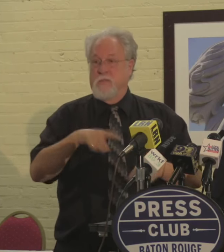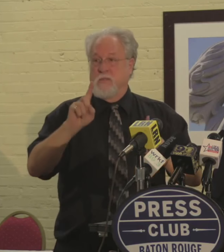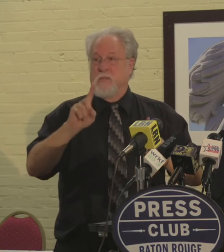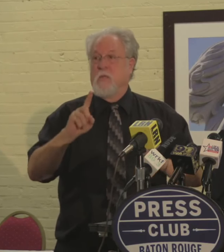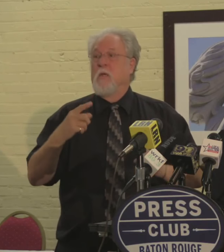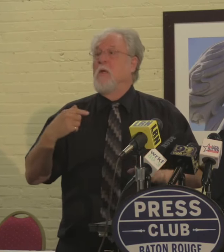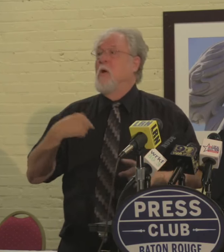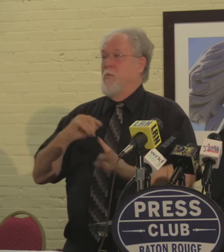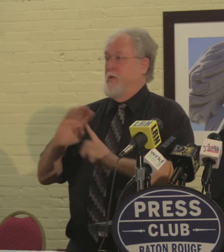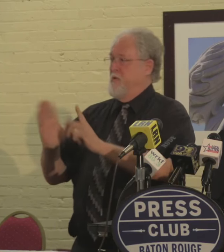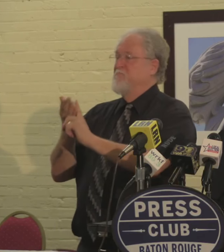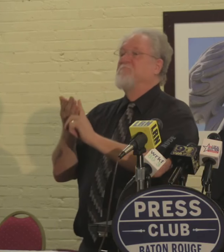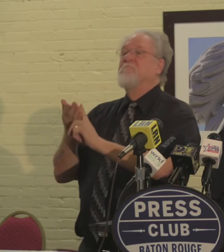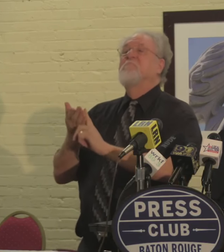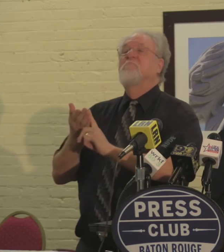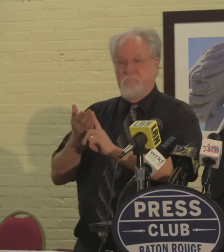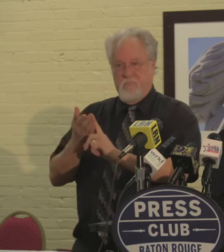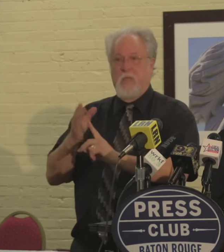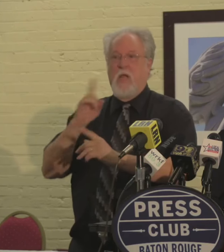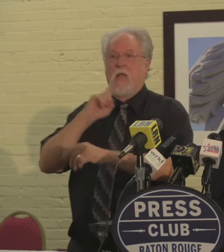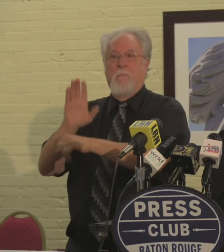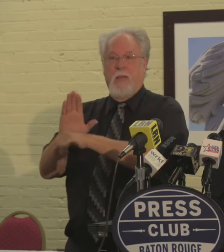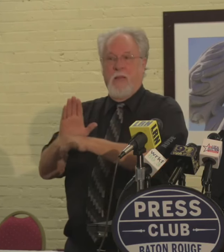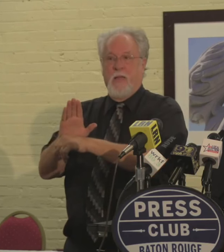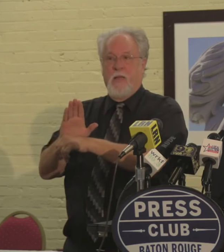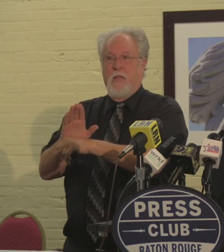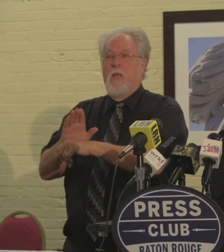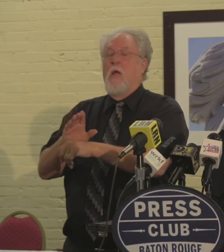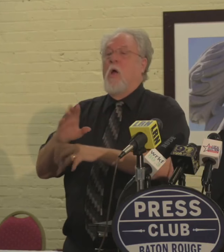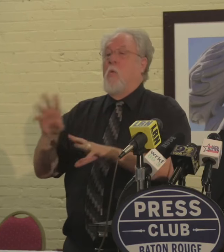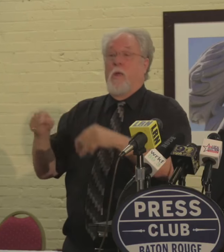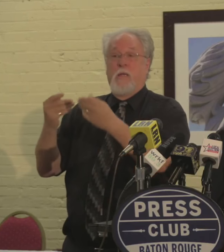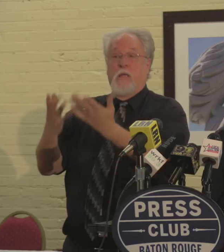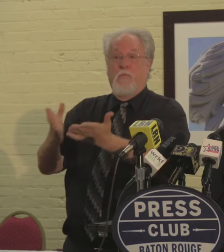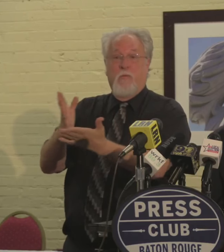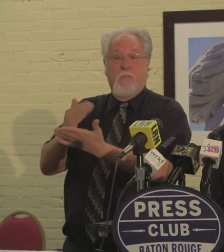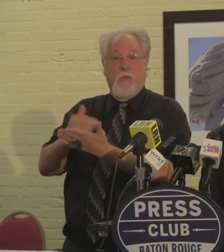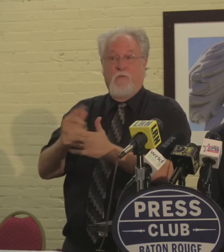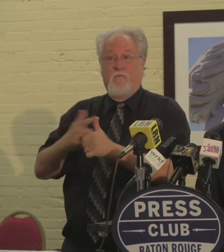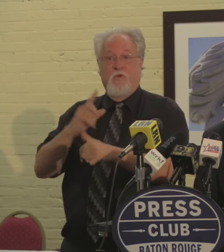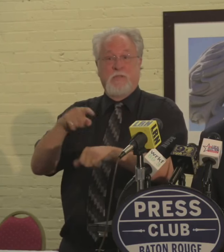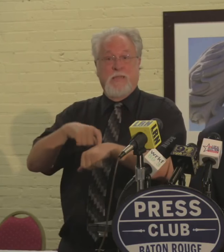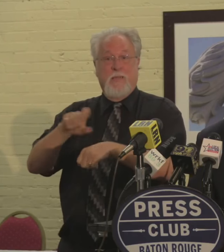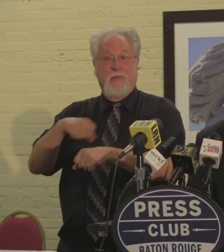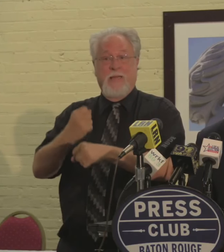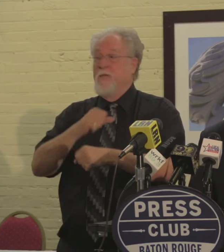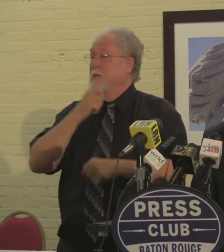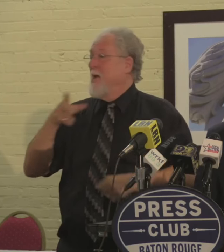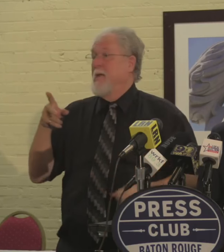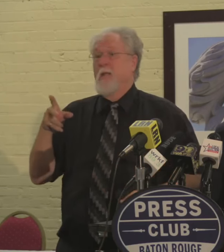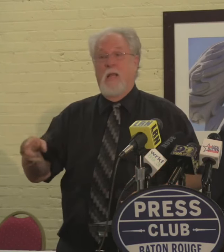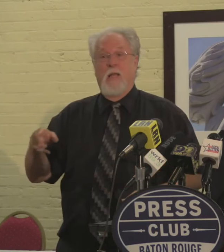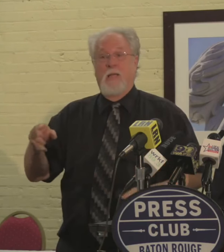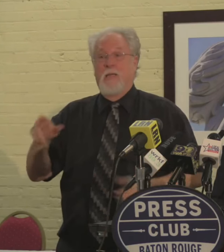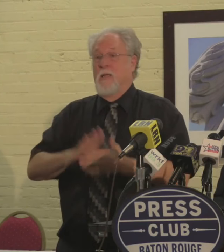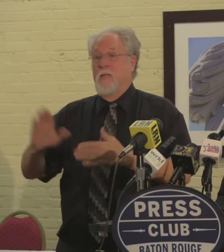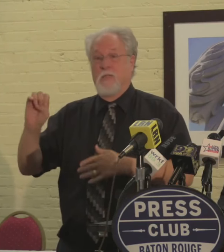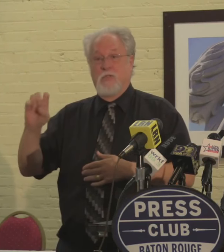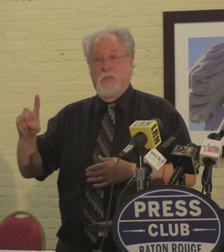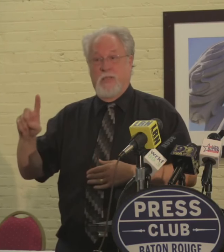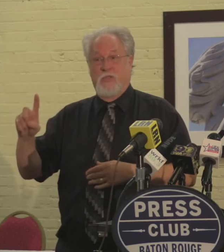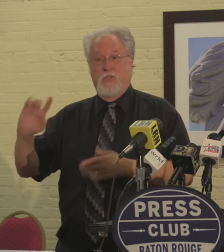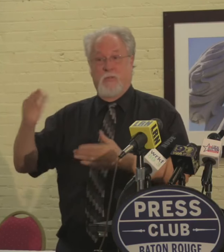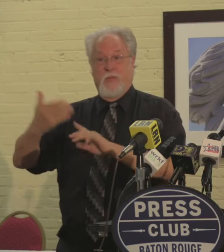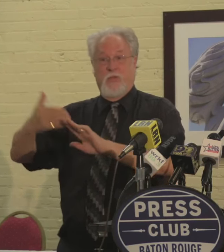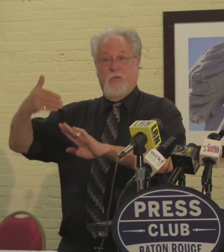were able to convince them that we were committed. We delivered on a budget for the first time in 10 years, did not cut higher education relative to the previous